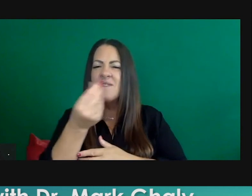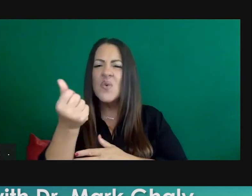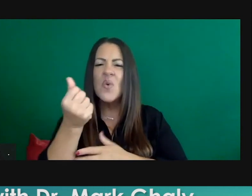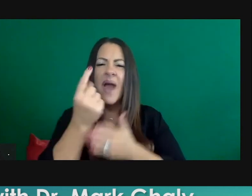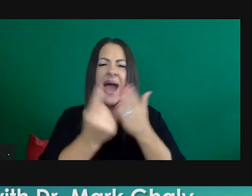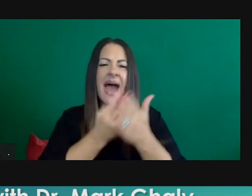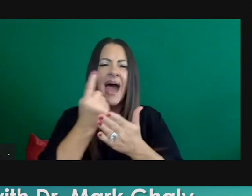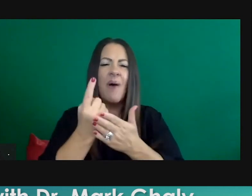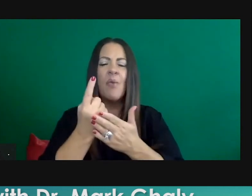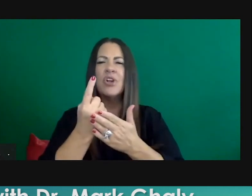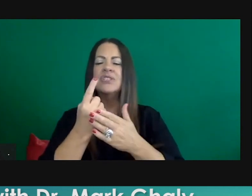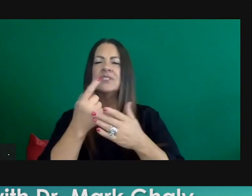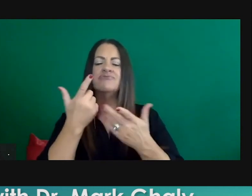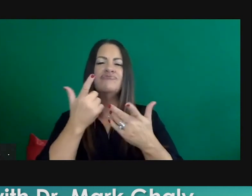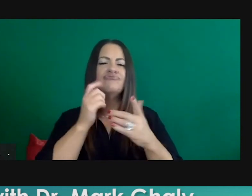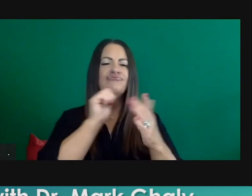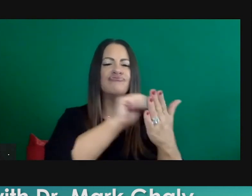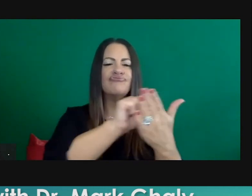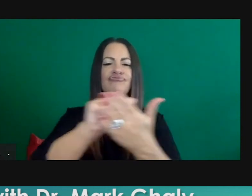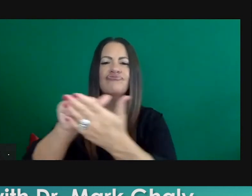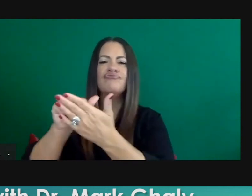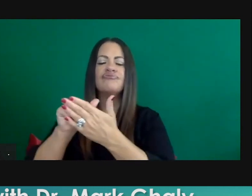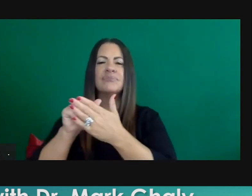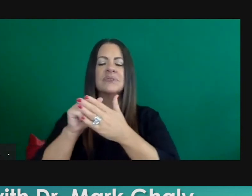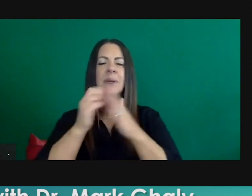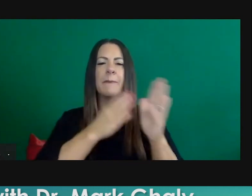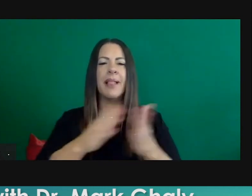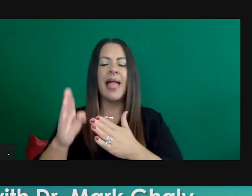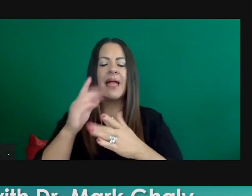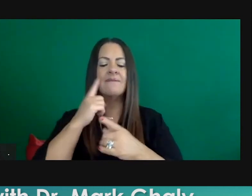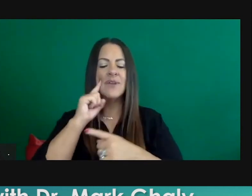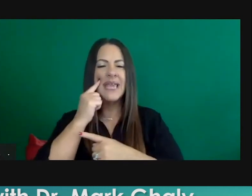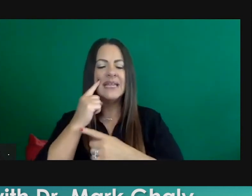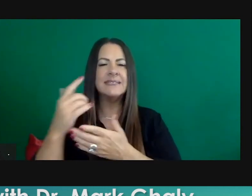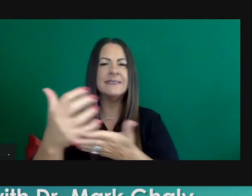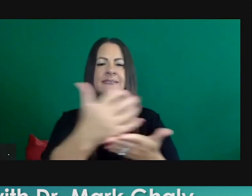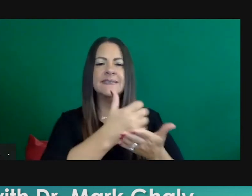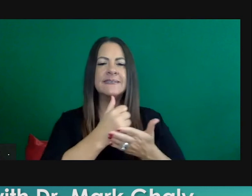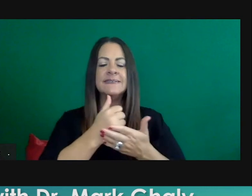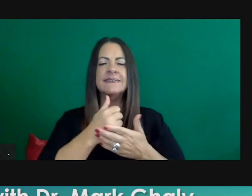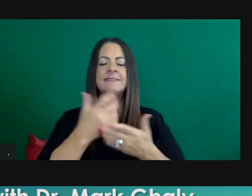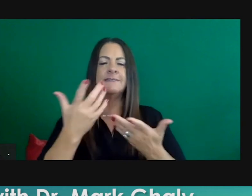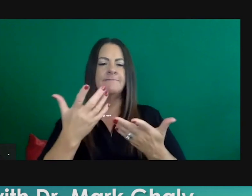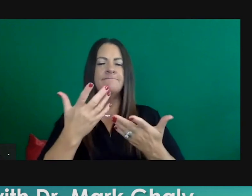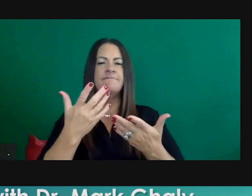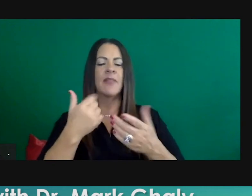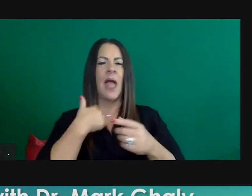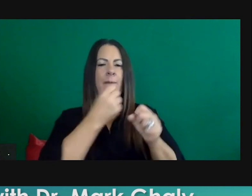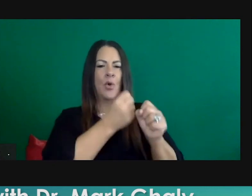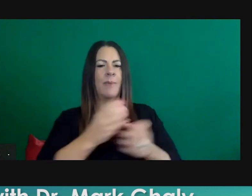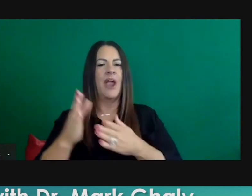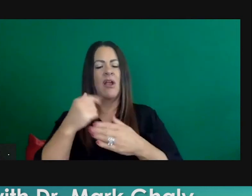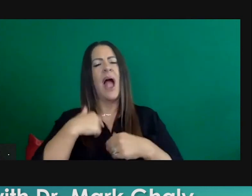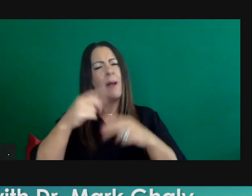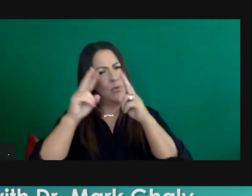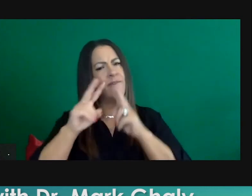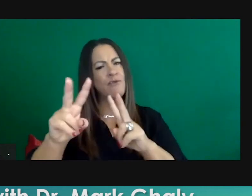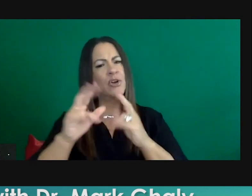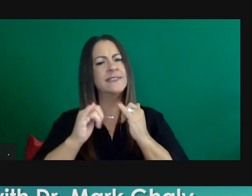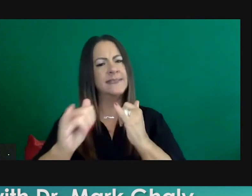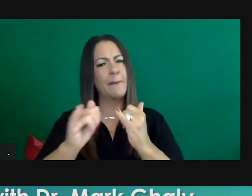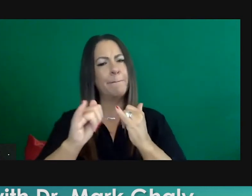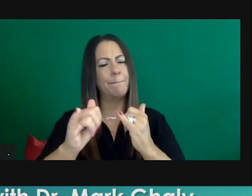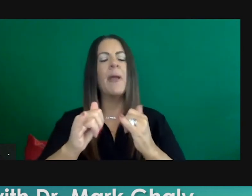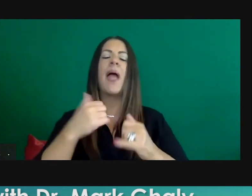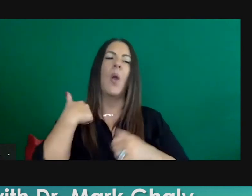that comes look different, we think some of the preparation can look very much the same. And I'm certainly looking forward to it. And we're going to provide